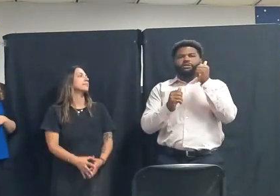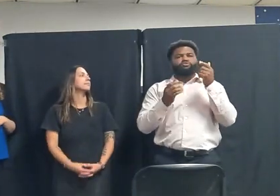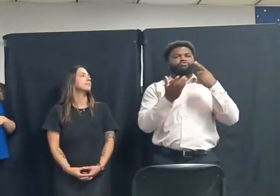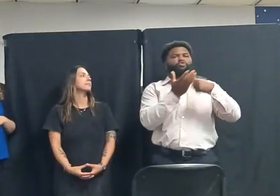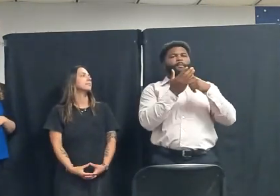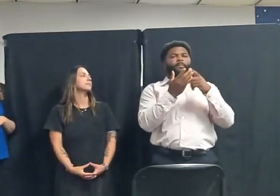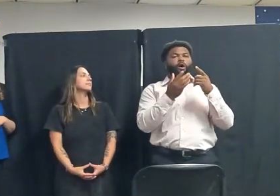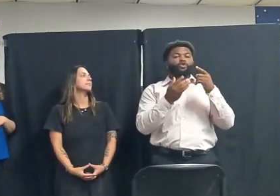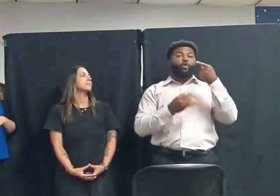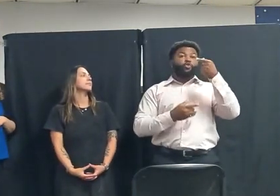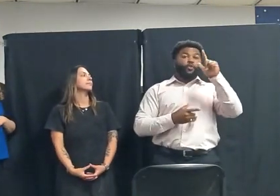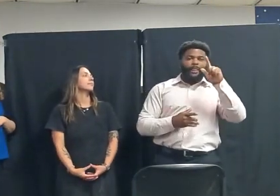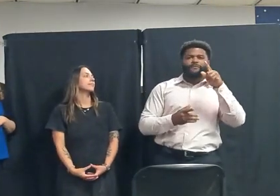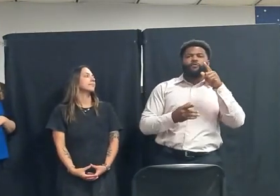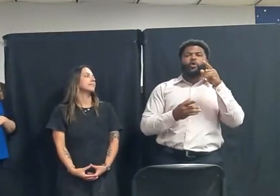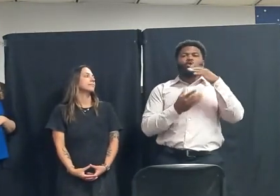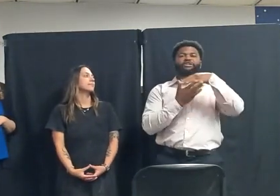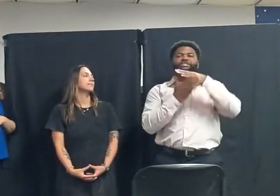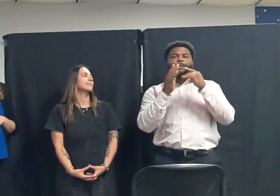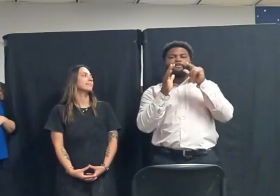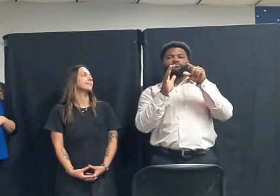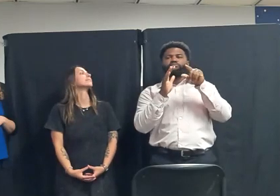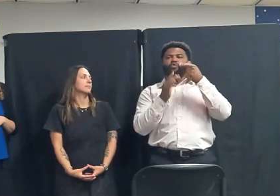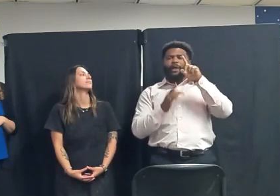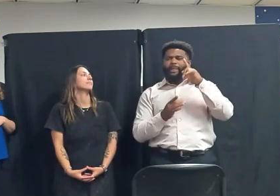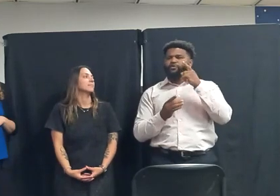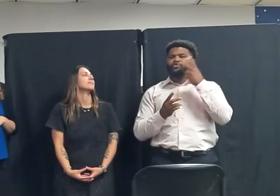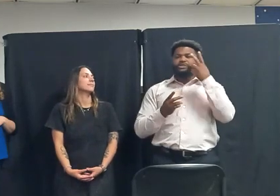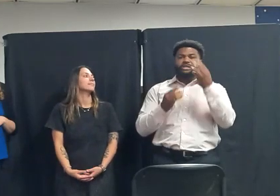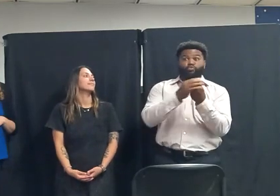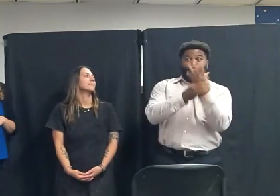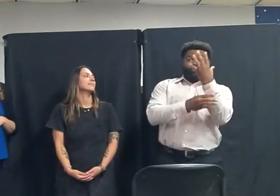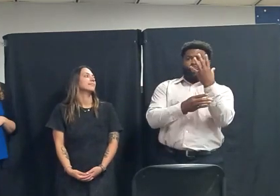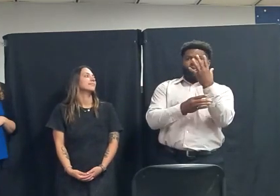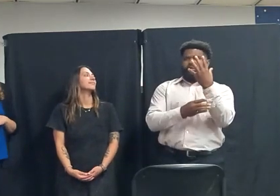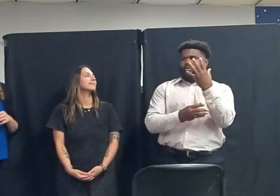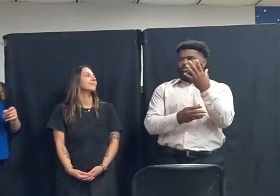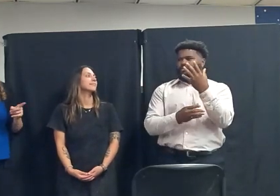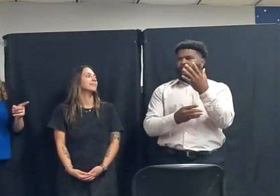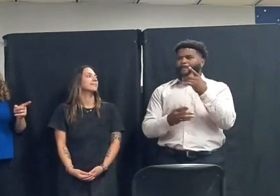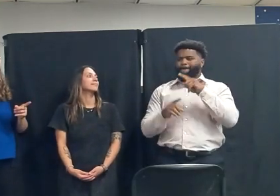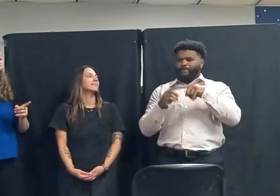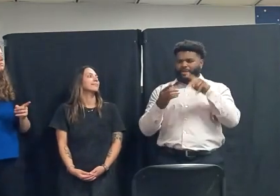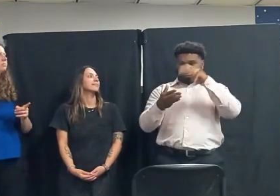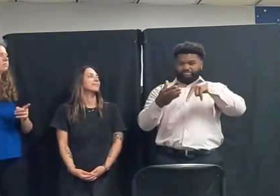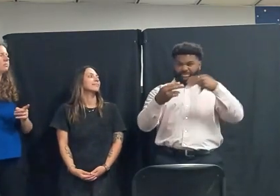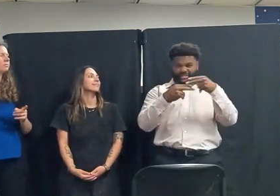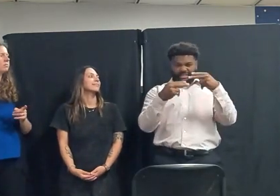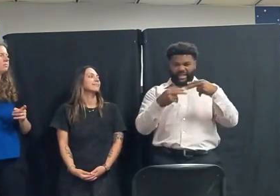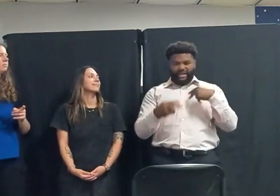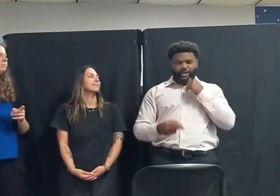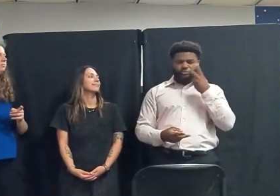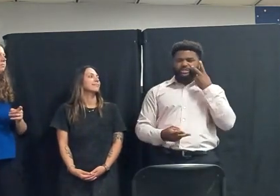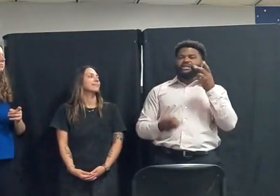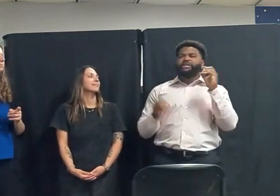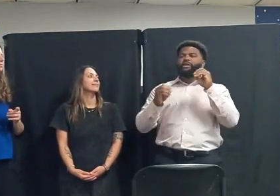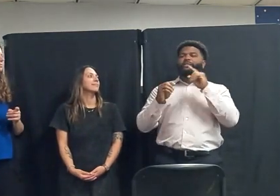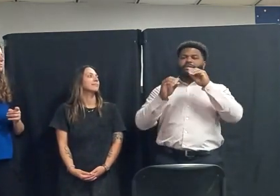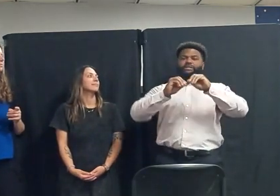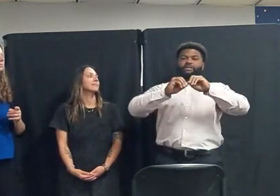how many grade levels or partial grade levels of reading growth they're achieving. And I don't see anything in the slides that speaks